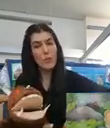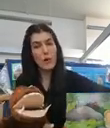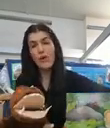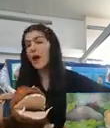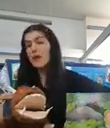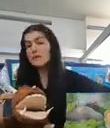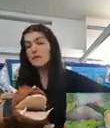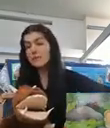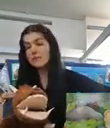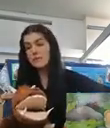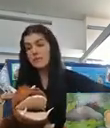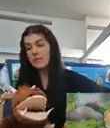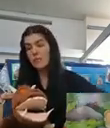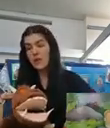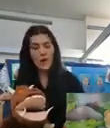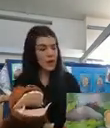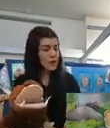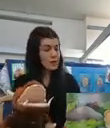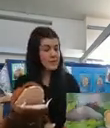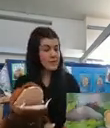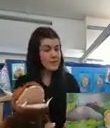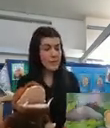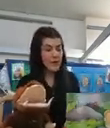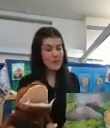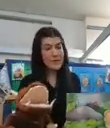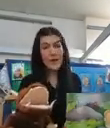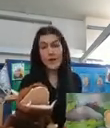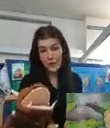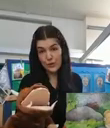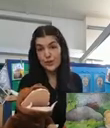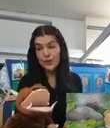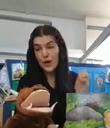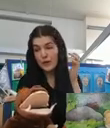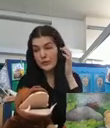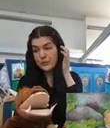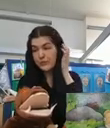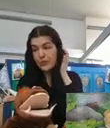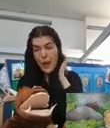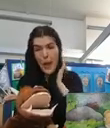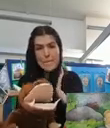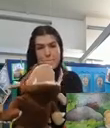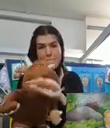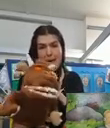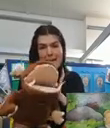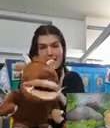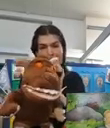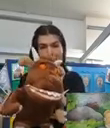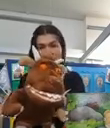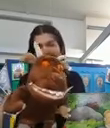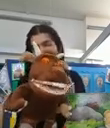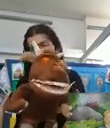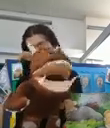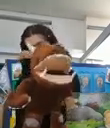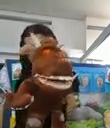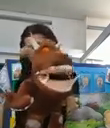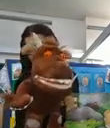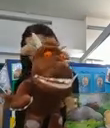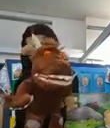pile house. You see, said the mouse, I told you so. Amazing, said the Gruffalo. They